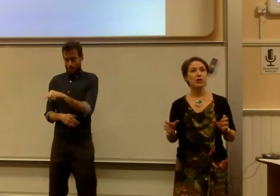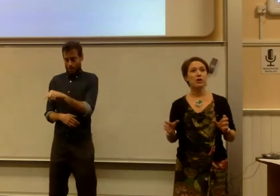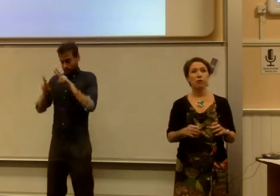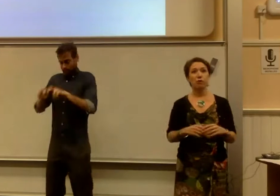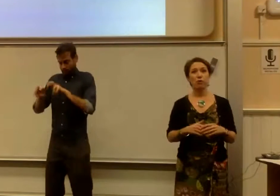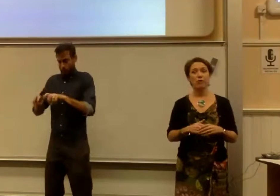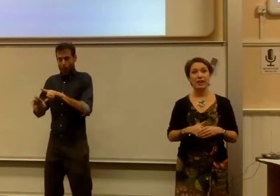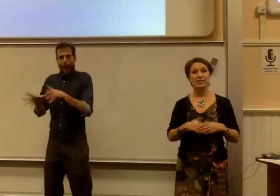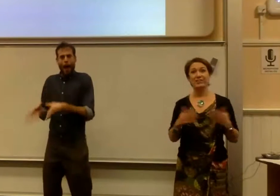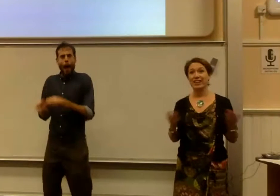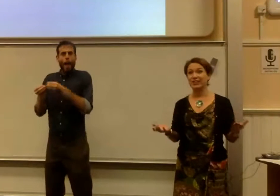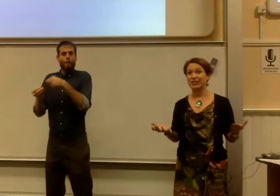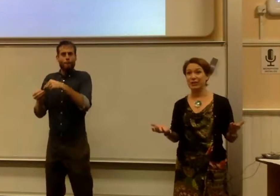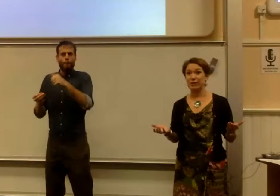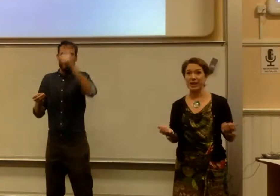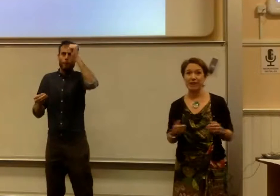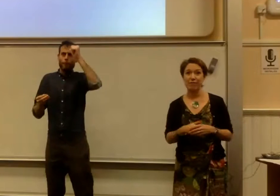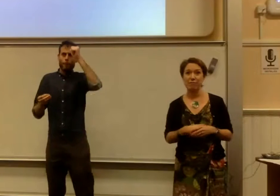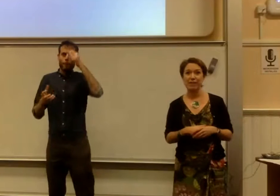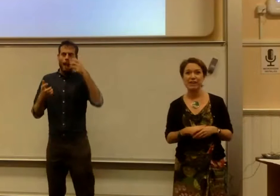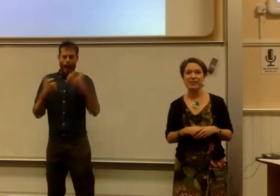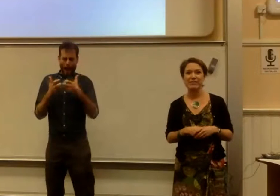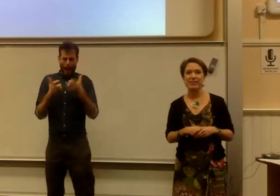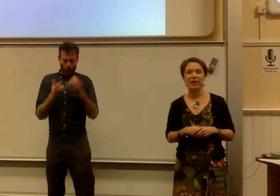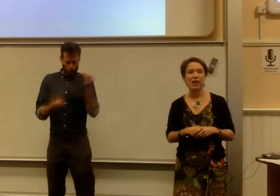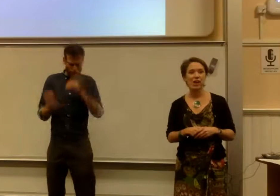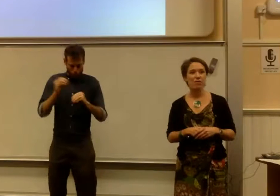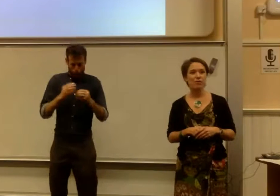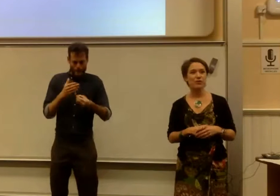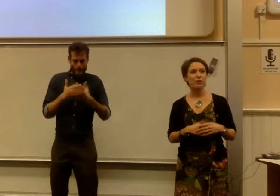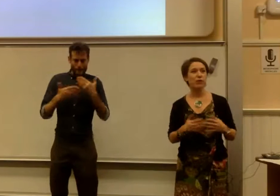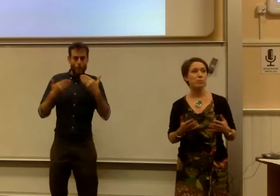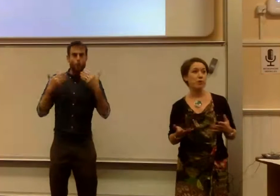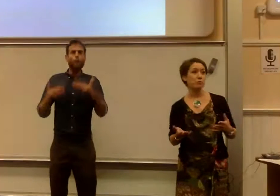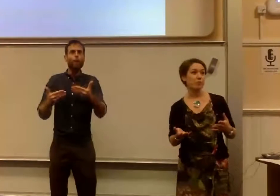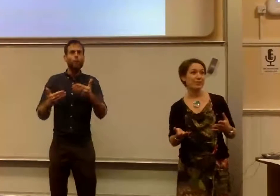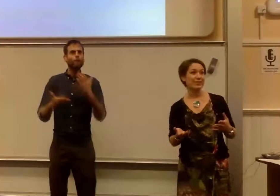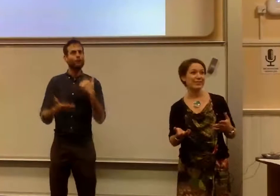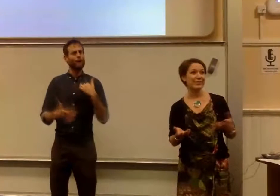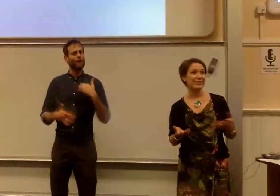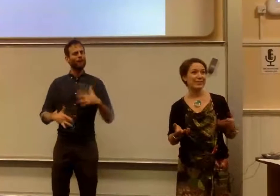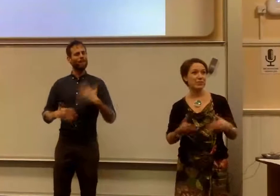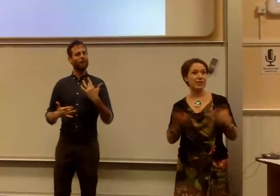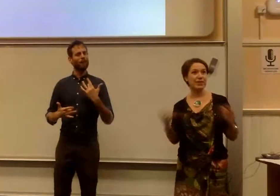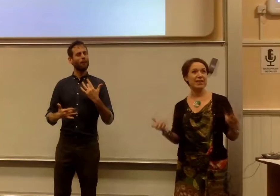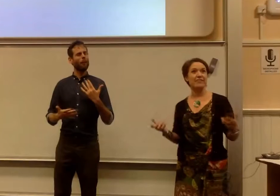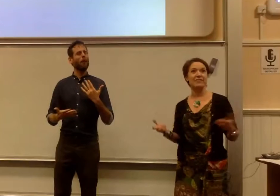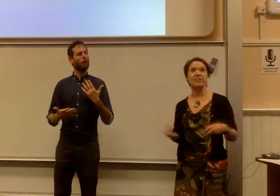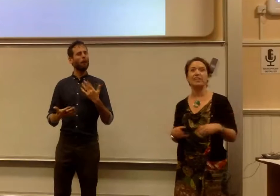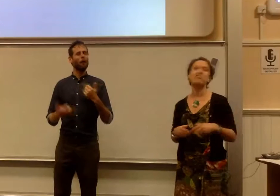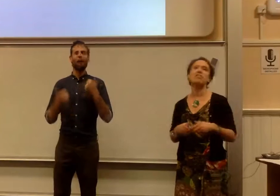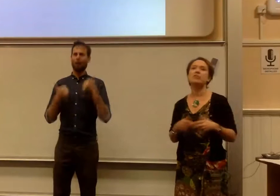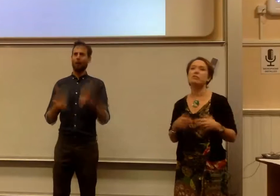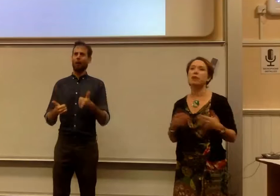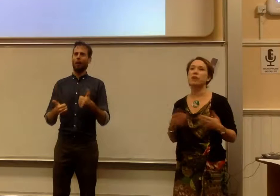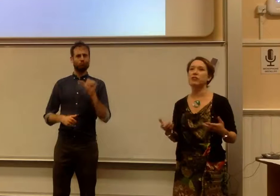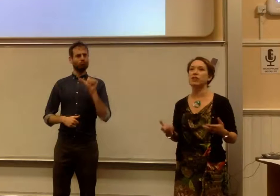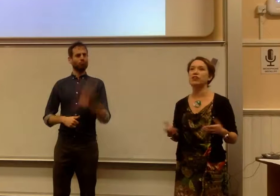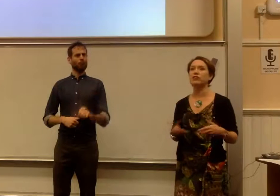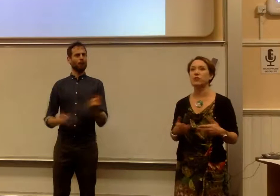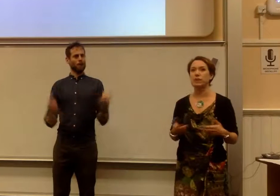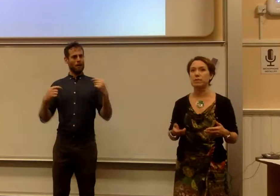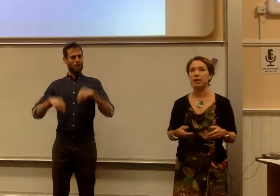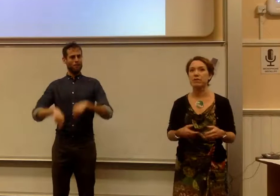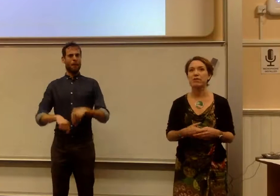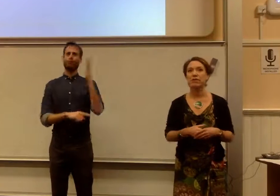foundations for the legislation that we now have in place. So it feels very appropriate to be here tonight for a